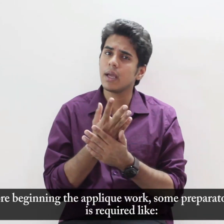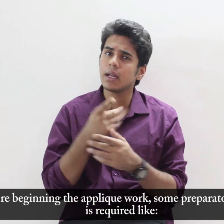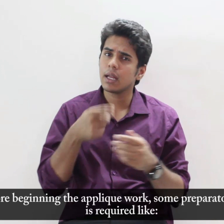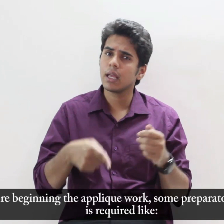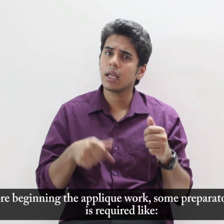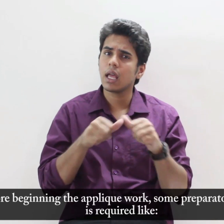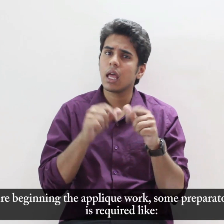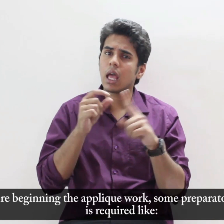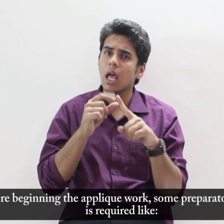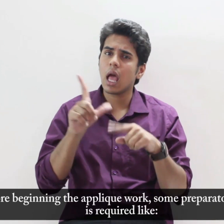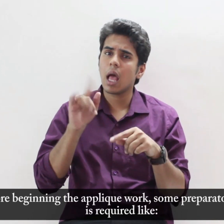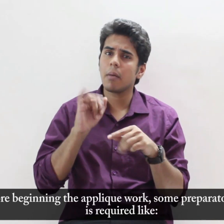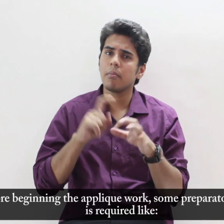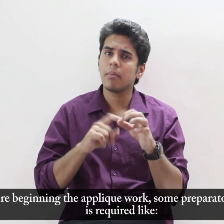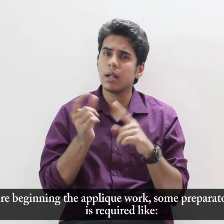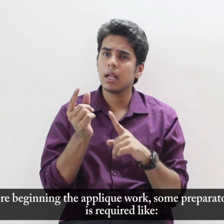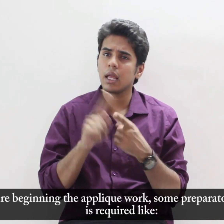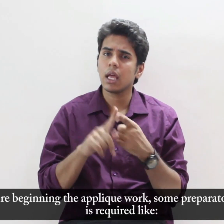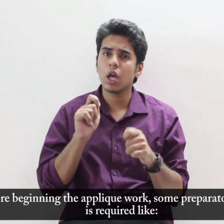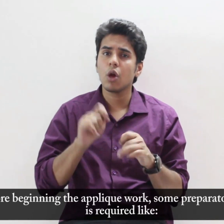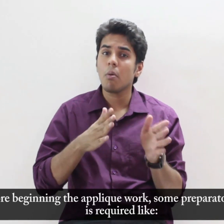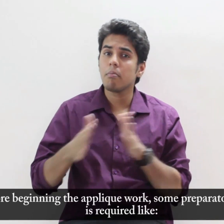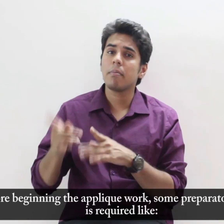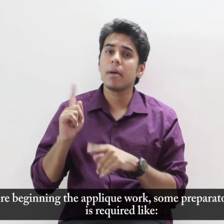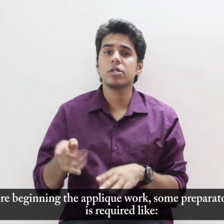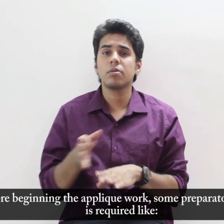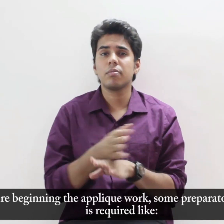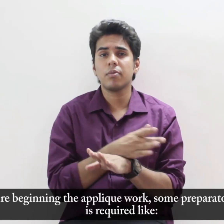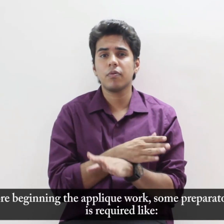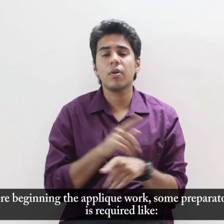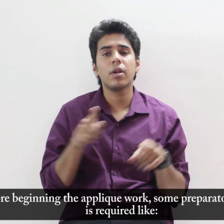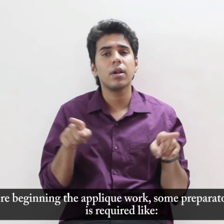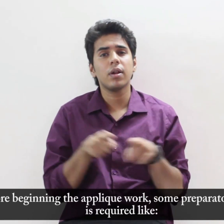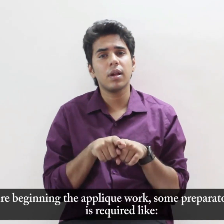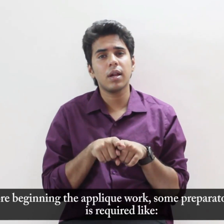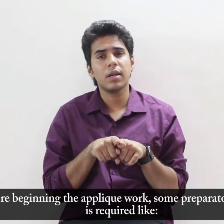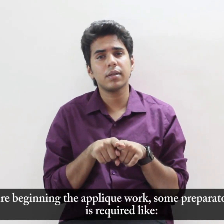Before beginning the applique work, some preparatory work is required, like